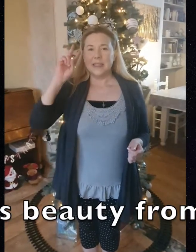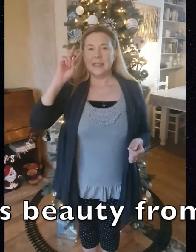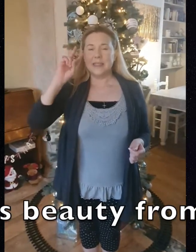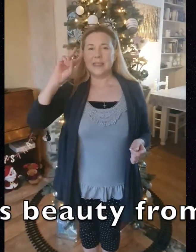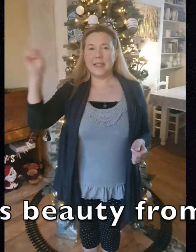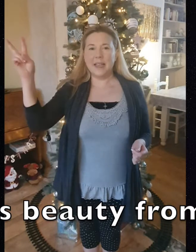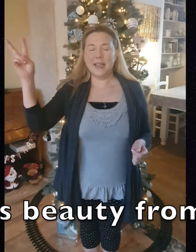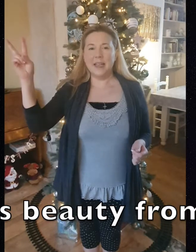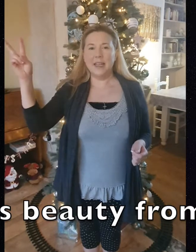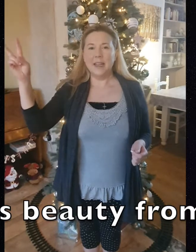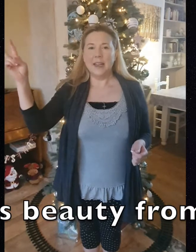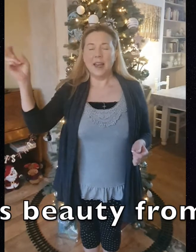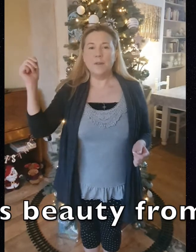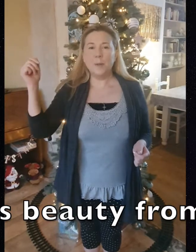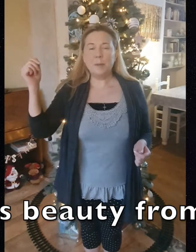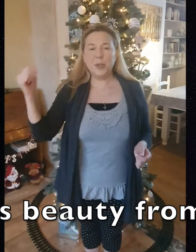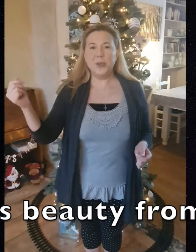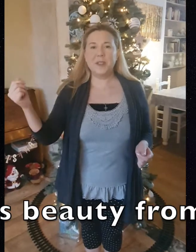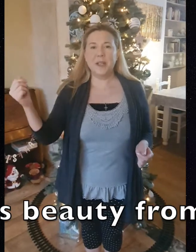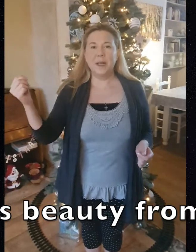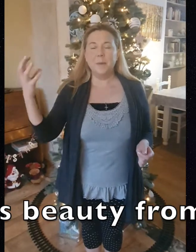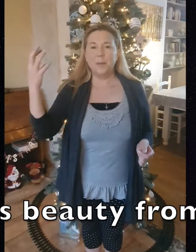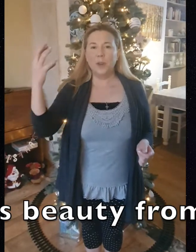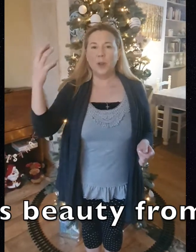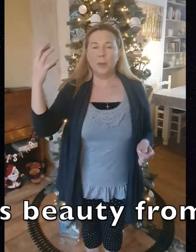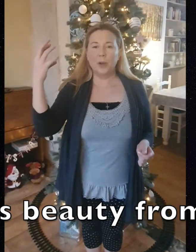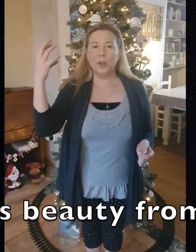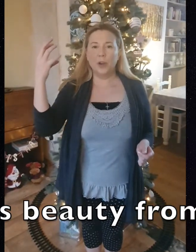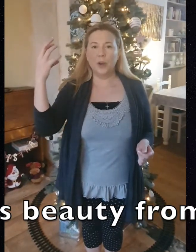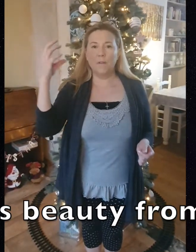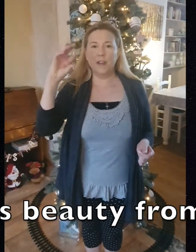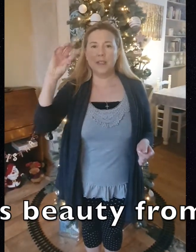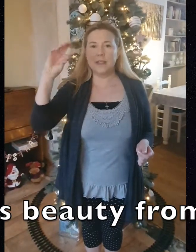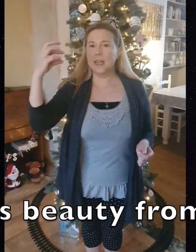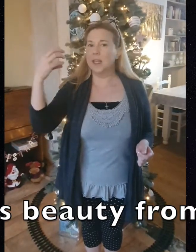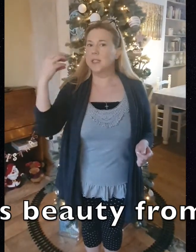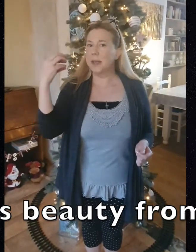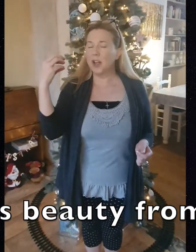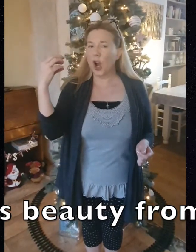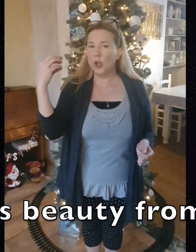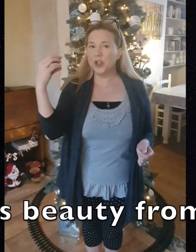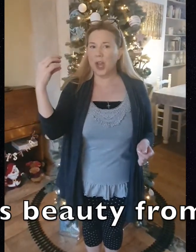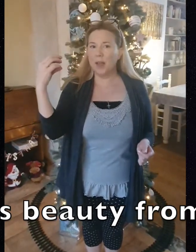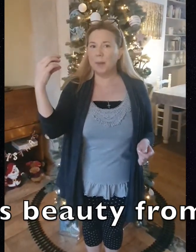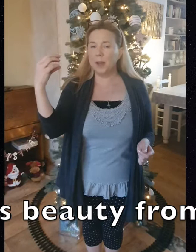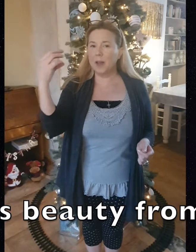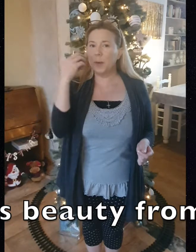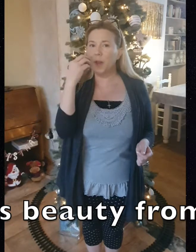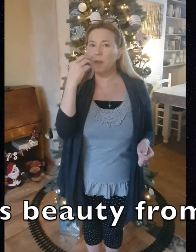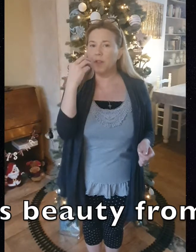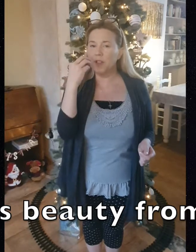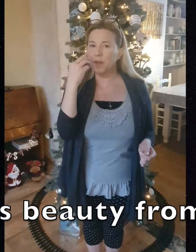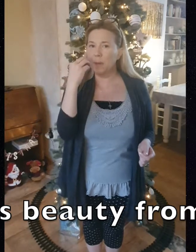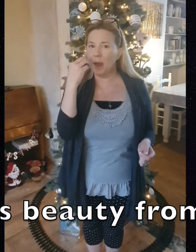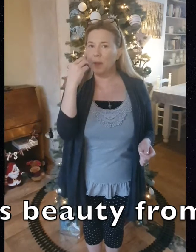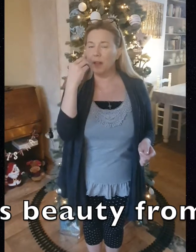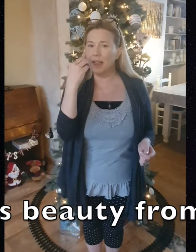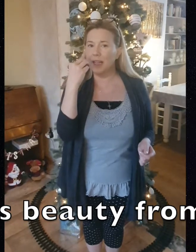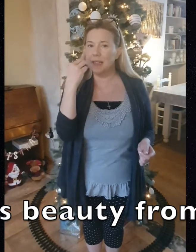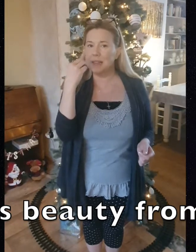C, and for beauty, you put your fingers together to make an O shape and you put them in front of your mouth like this.